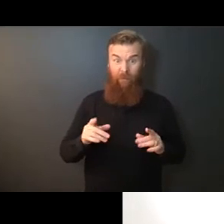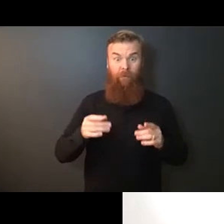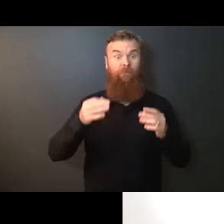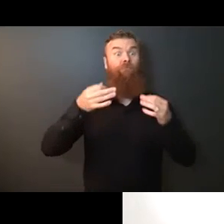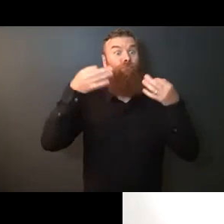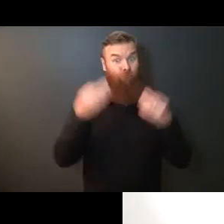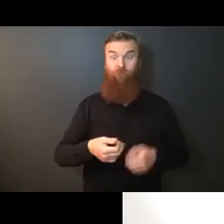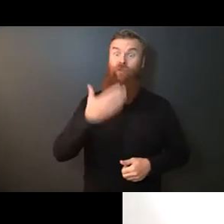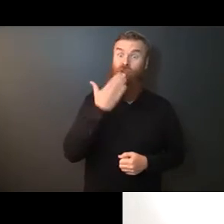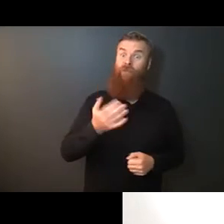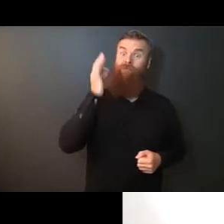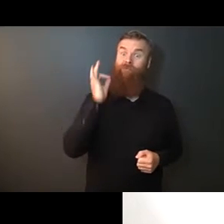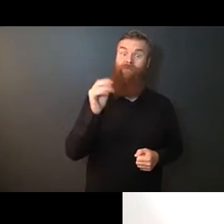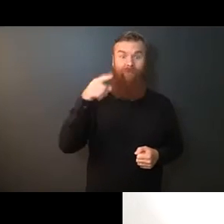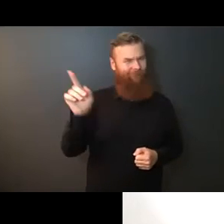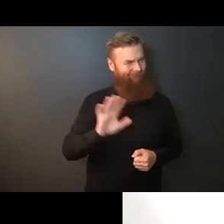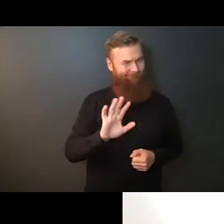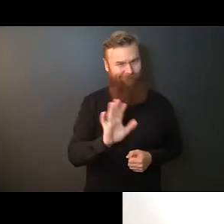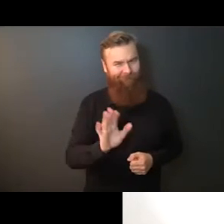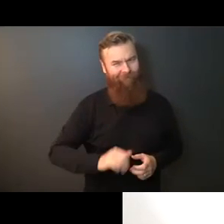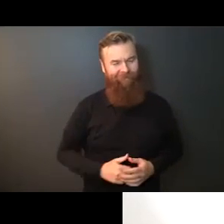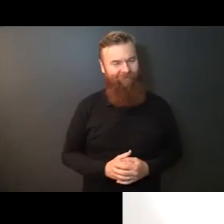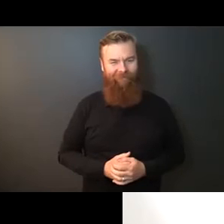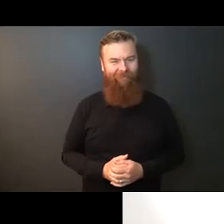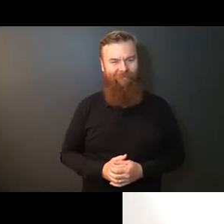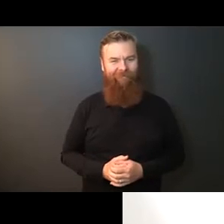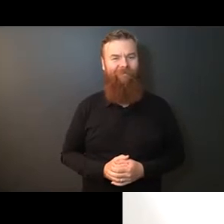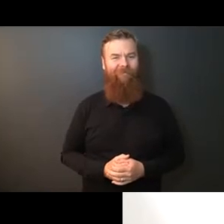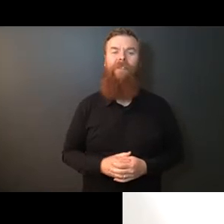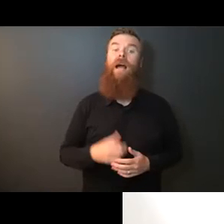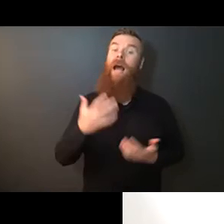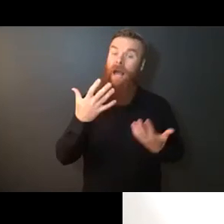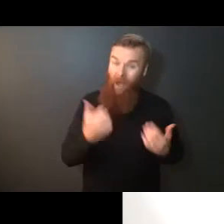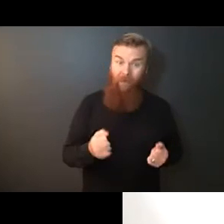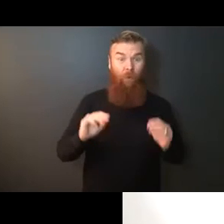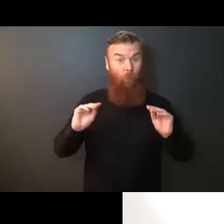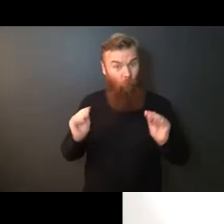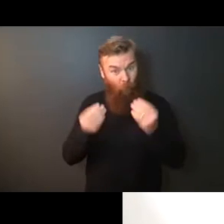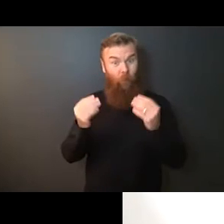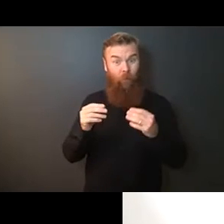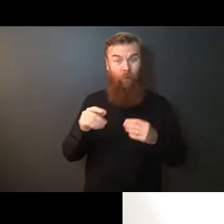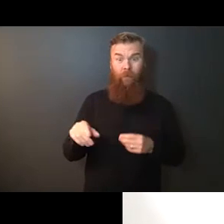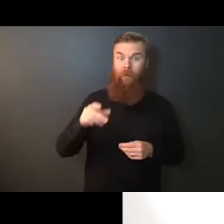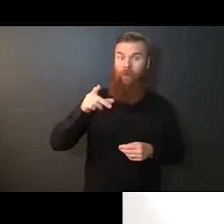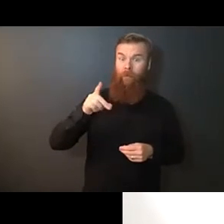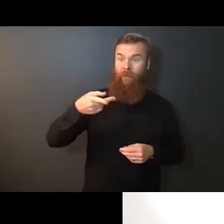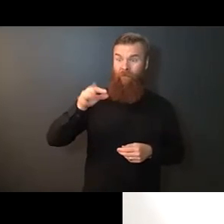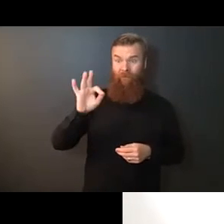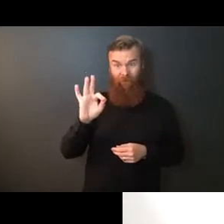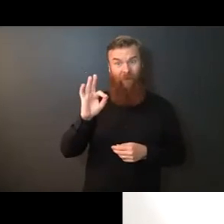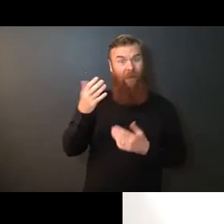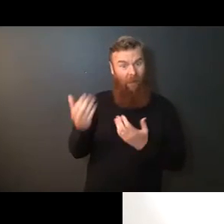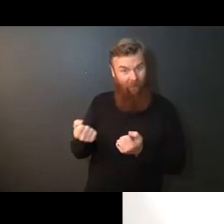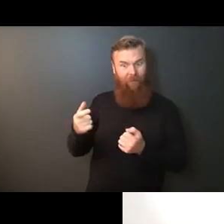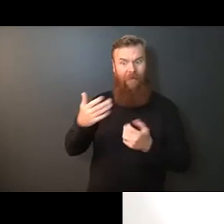after the Youth GDS Summit, understood that the youth movement is already